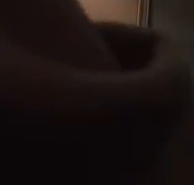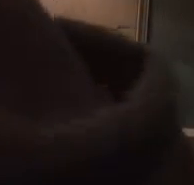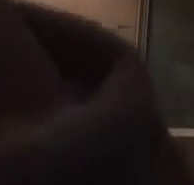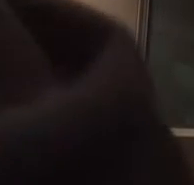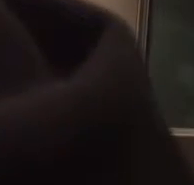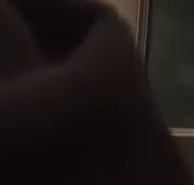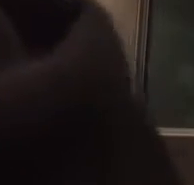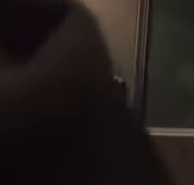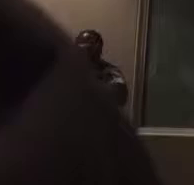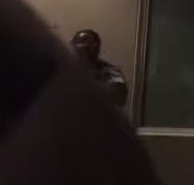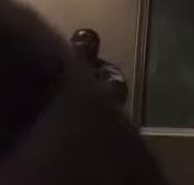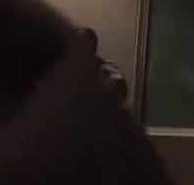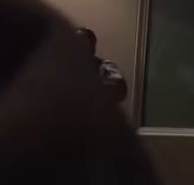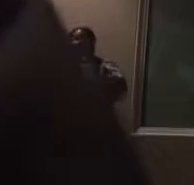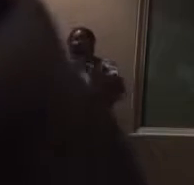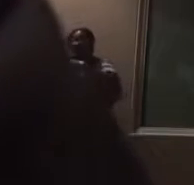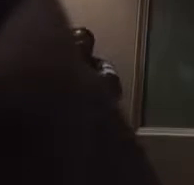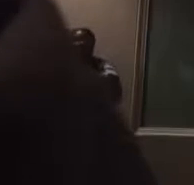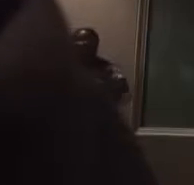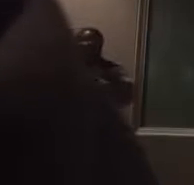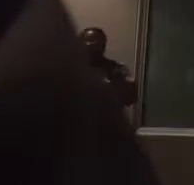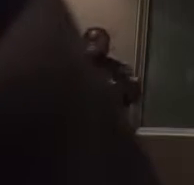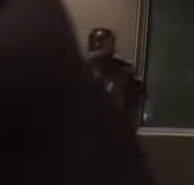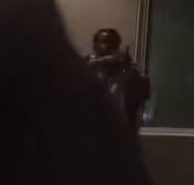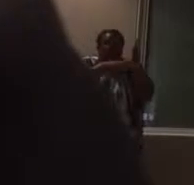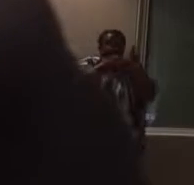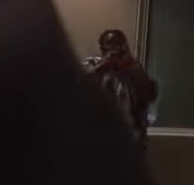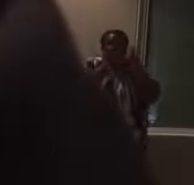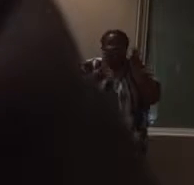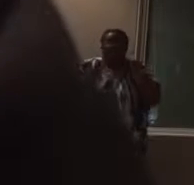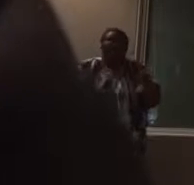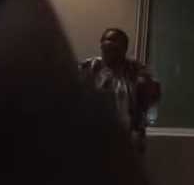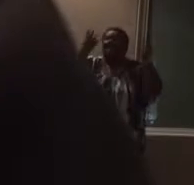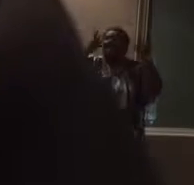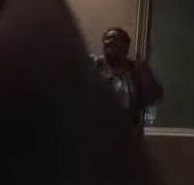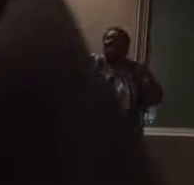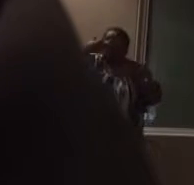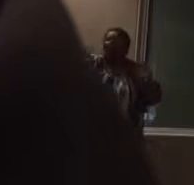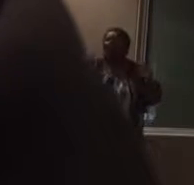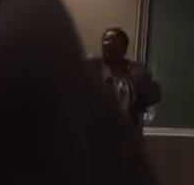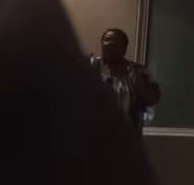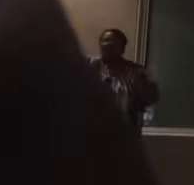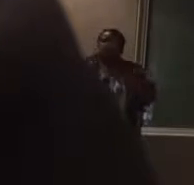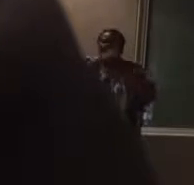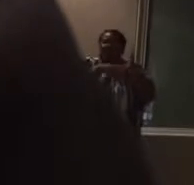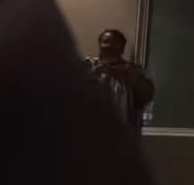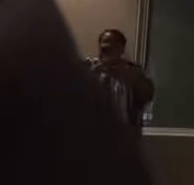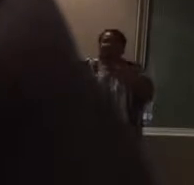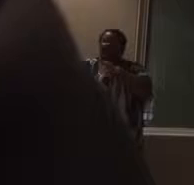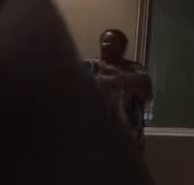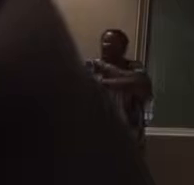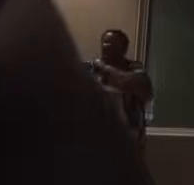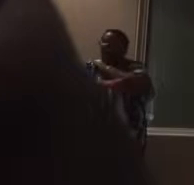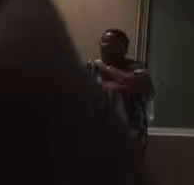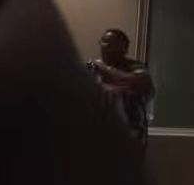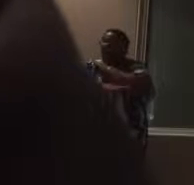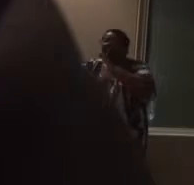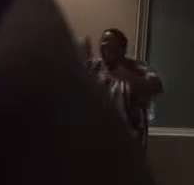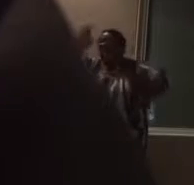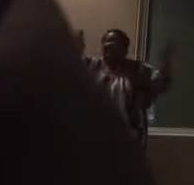your academic advisors at that time. They're the ones who are going to create your schedule. Now, how many of you have already had your schedule